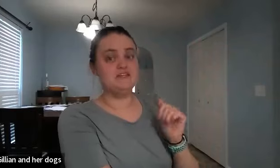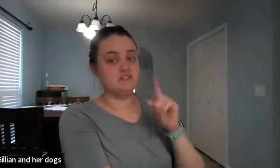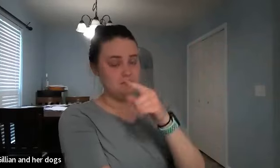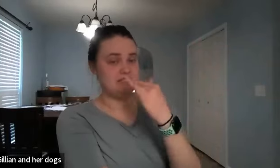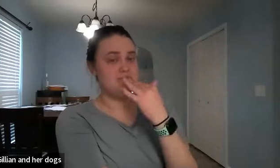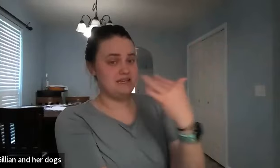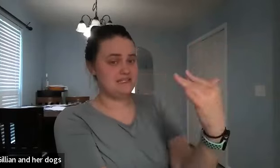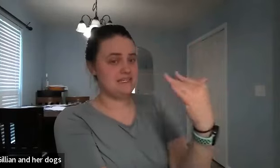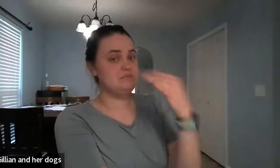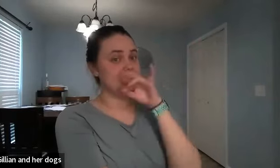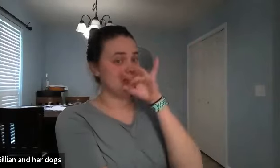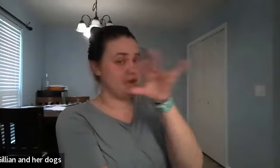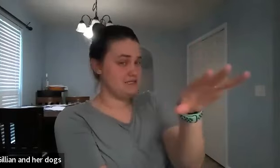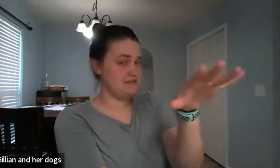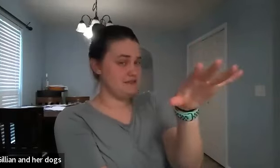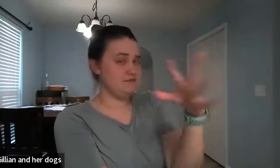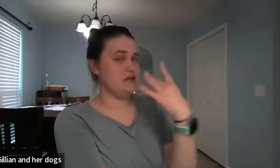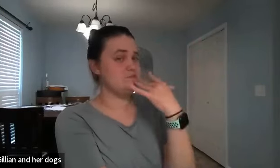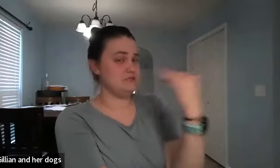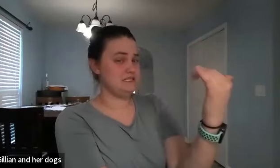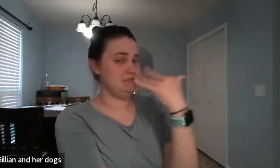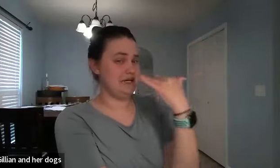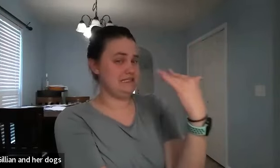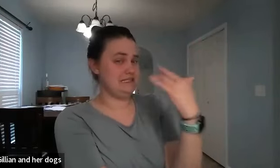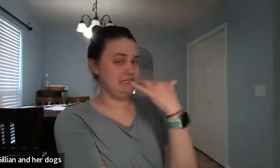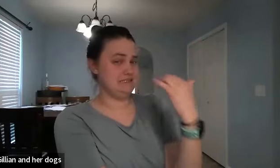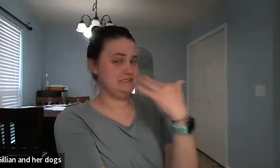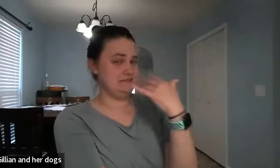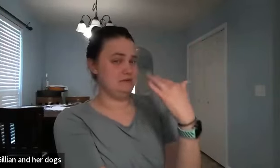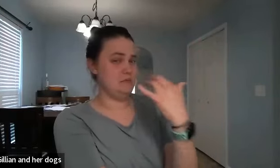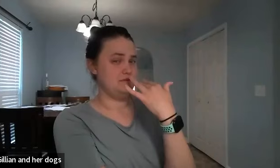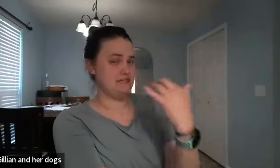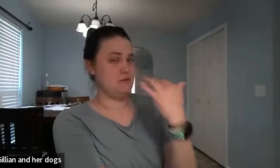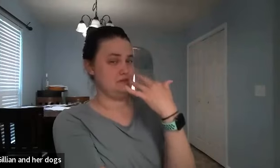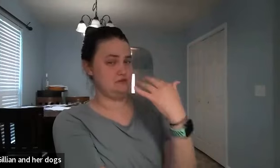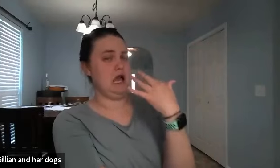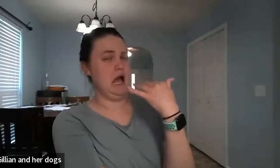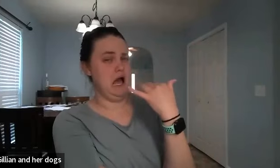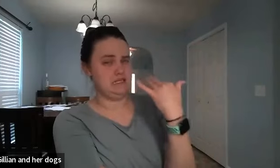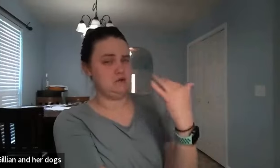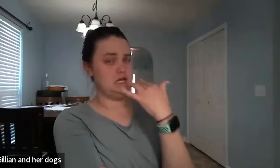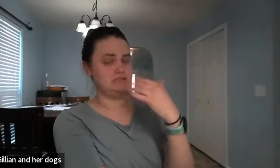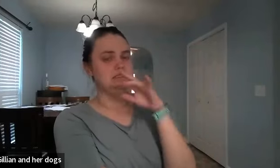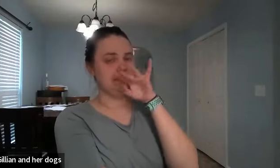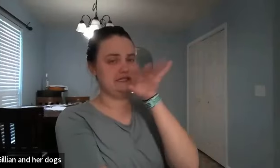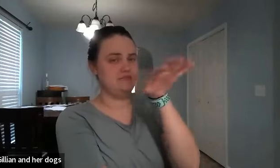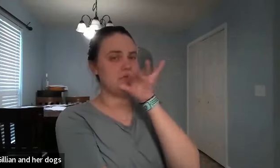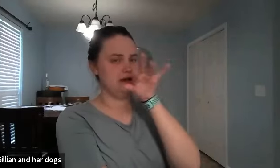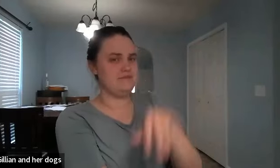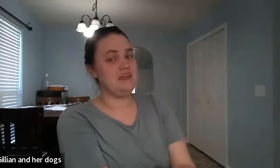So spicy can be spicy like the flames or spicy. Remember, it was like coming towards like hot, it's so hot. Either way, but